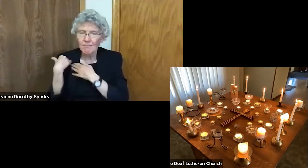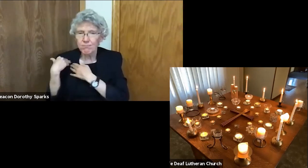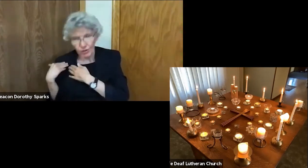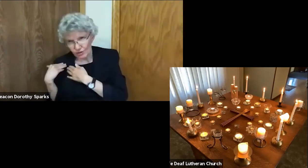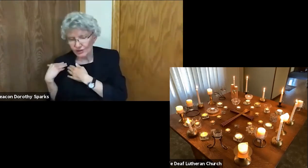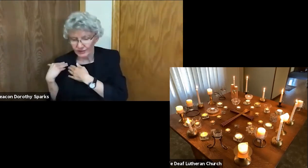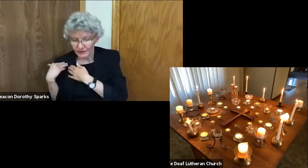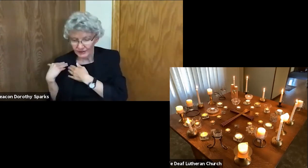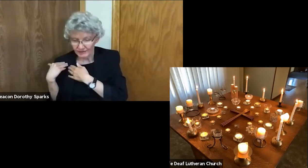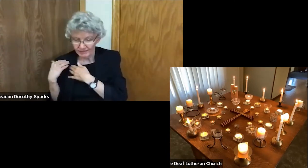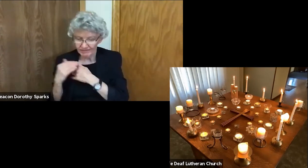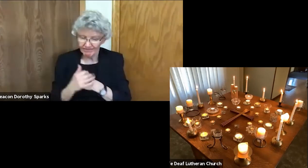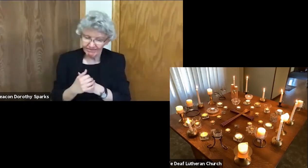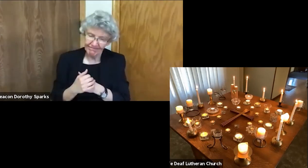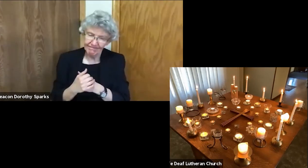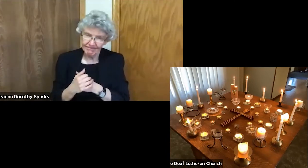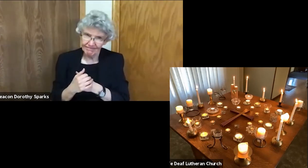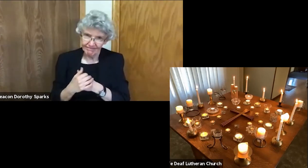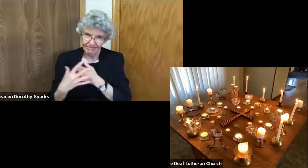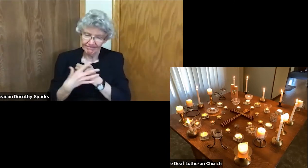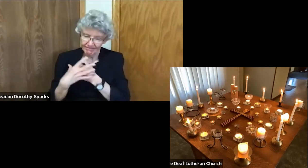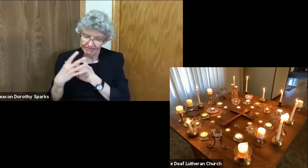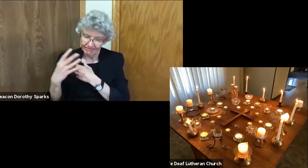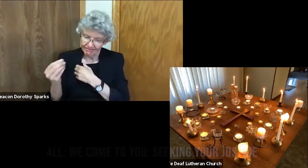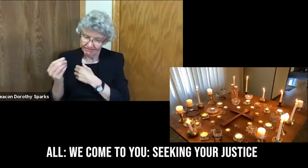For the earth groaning under our weight.